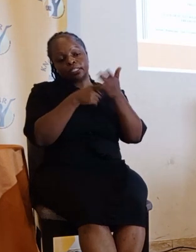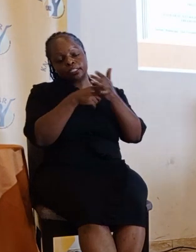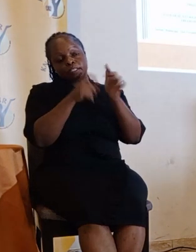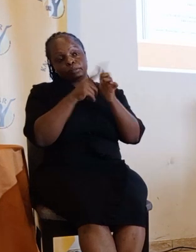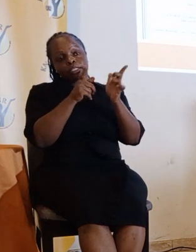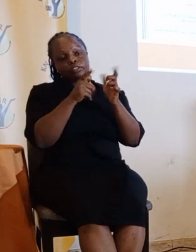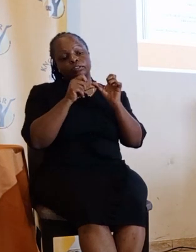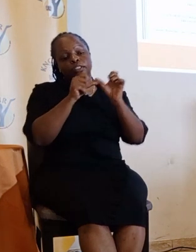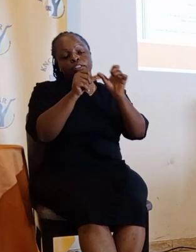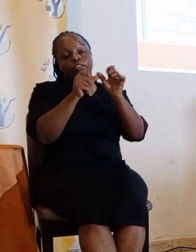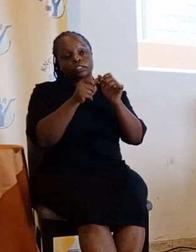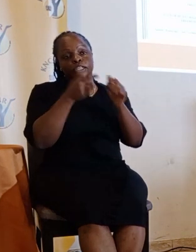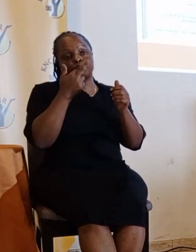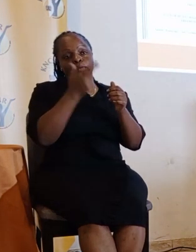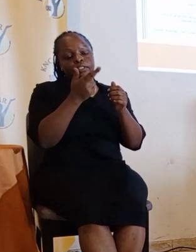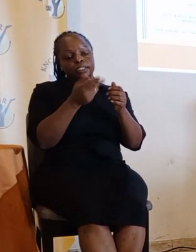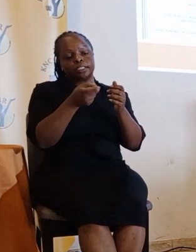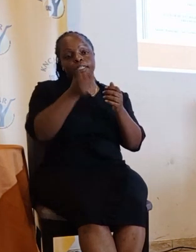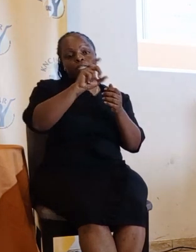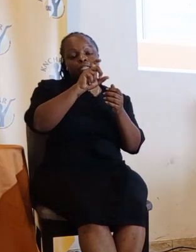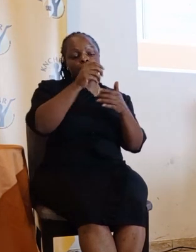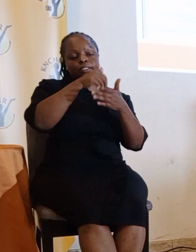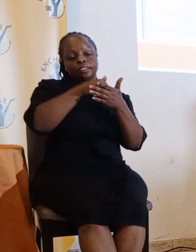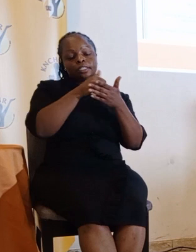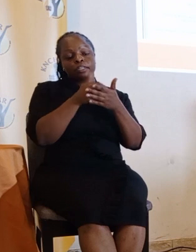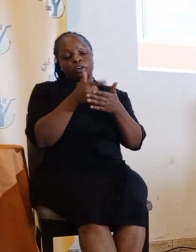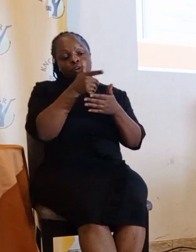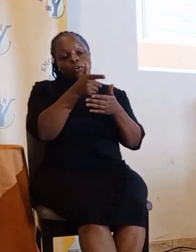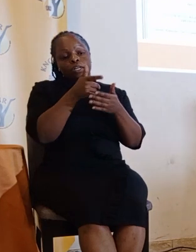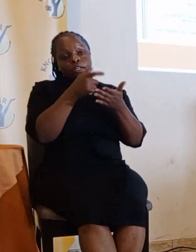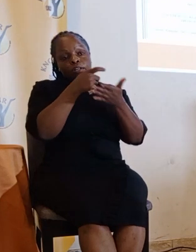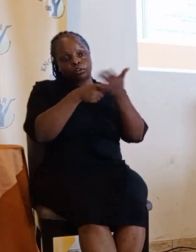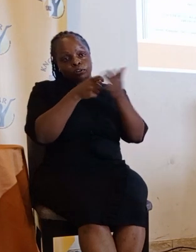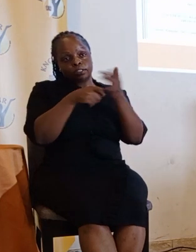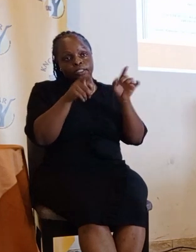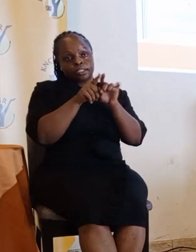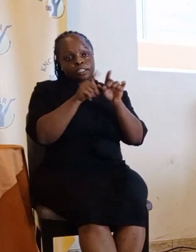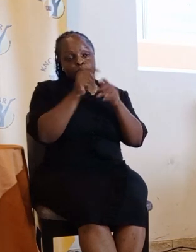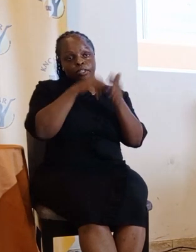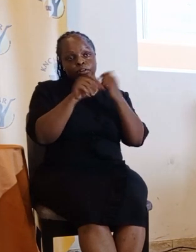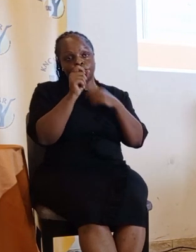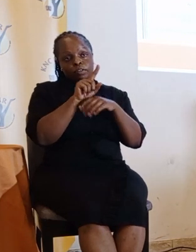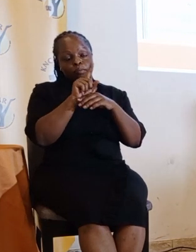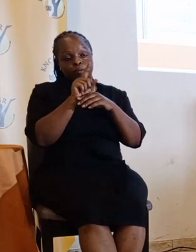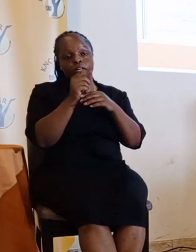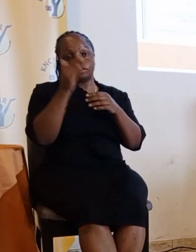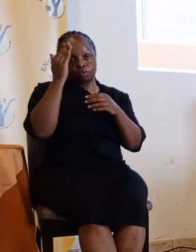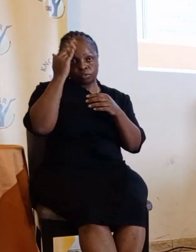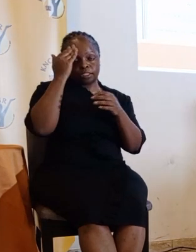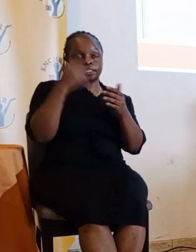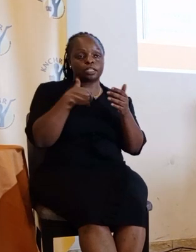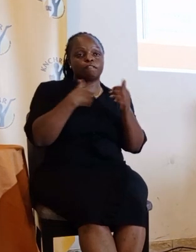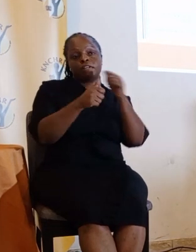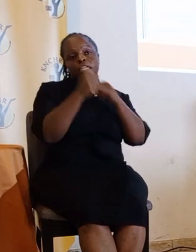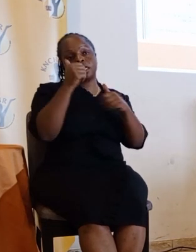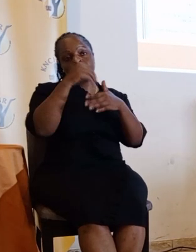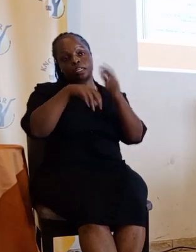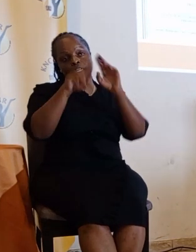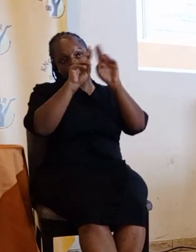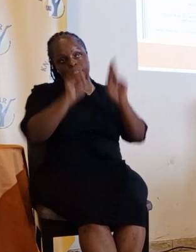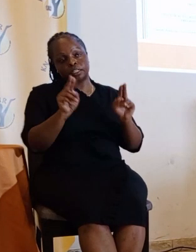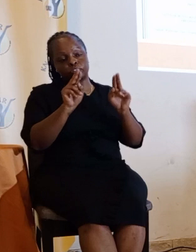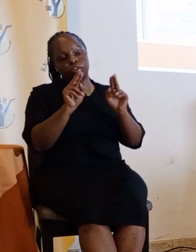oil landing costs, while the Central Bank of Kenya, in its November 3rd bulletin, noted that there was a decline in